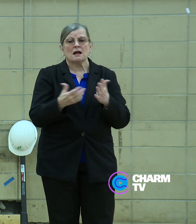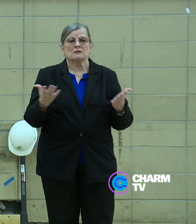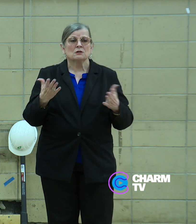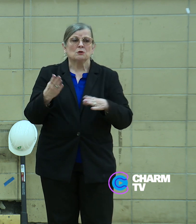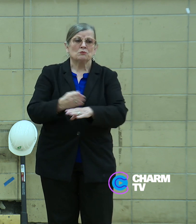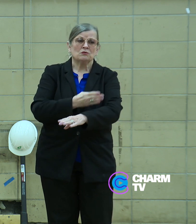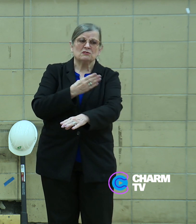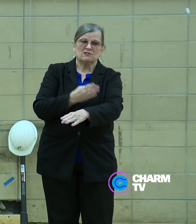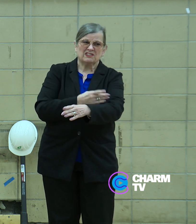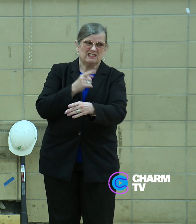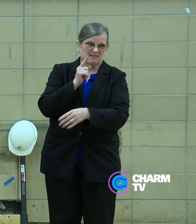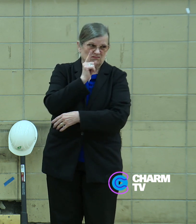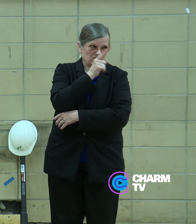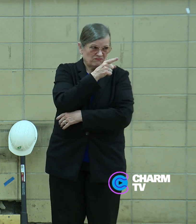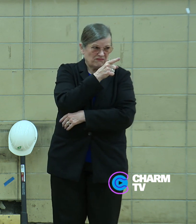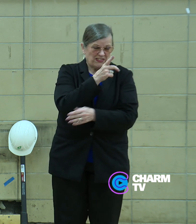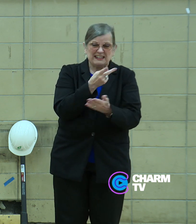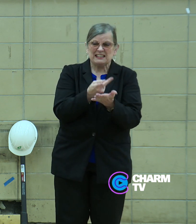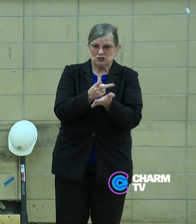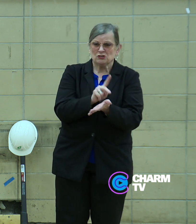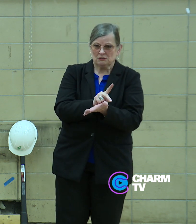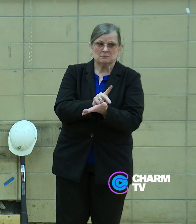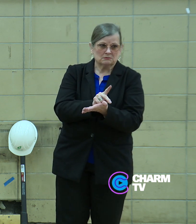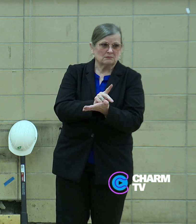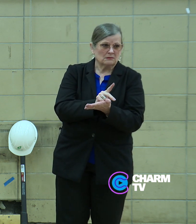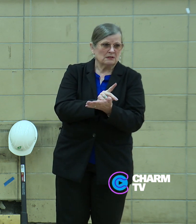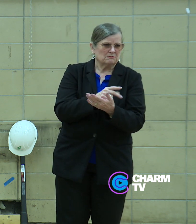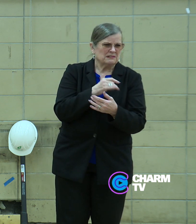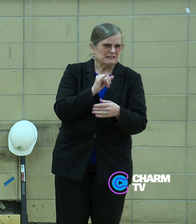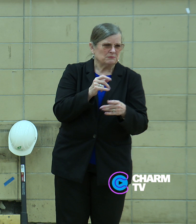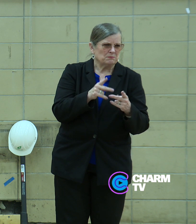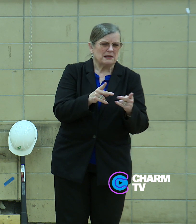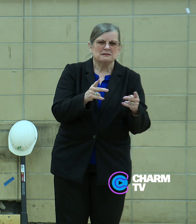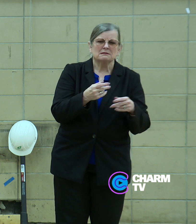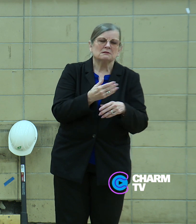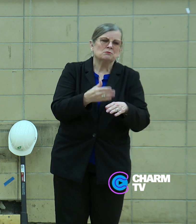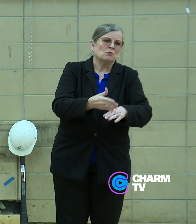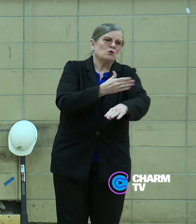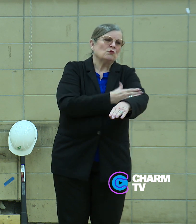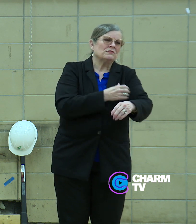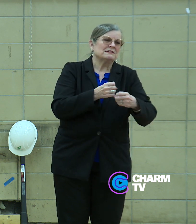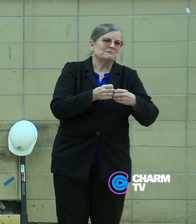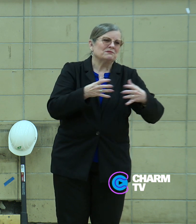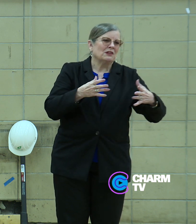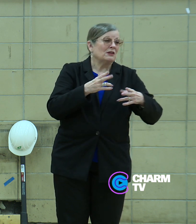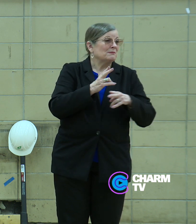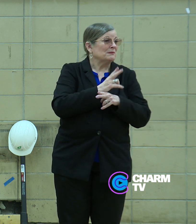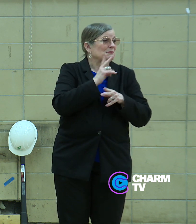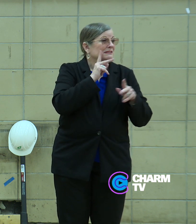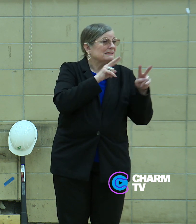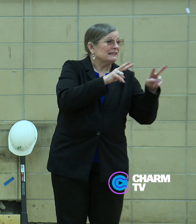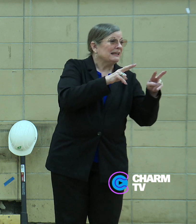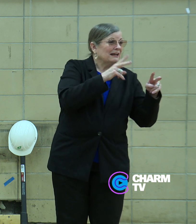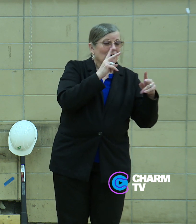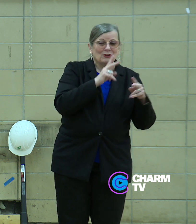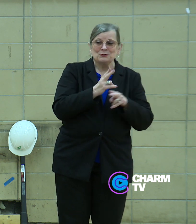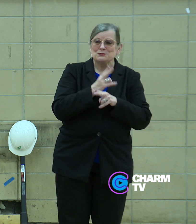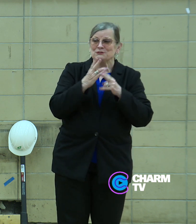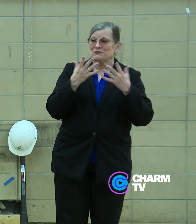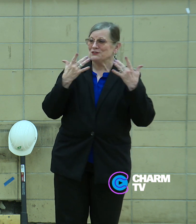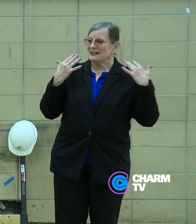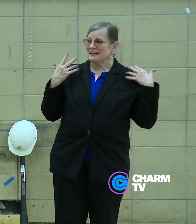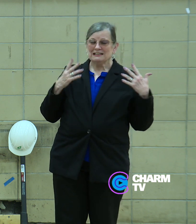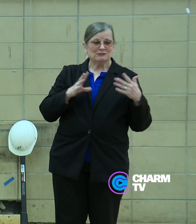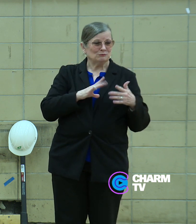kitchen, right? We have to make sure that our spaces is user-friendly, and by improving those spaces is beneficial for the community, makes it more